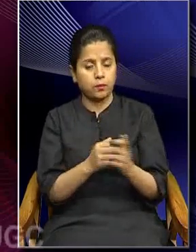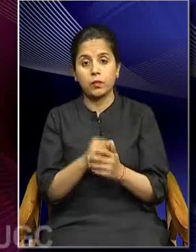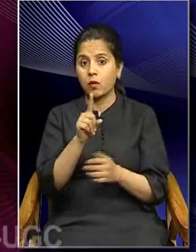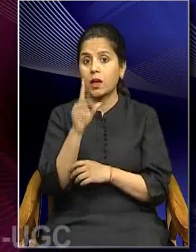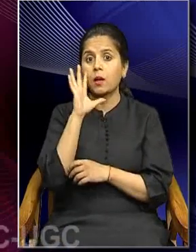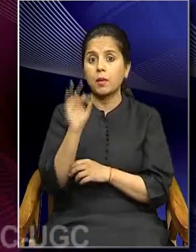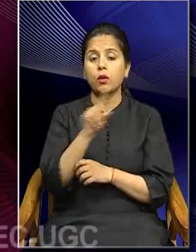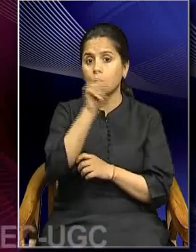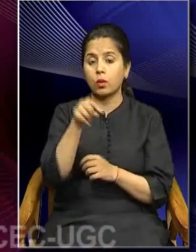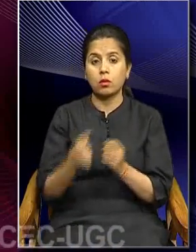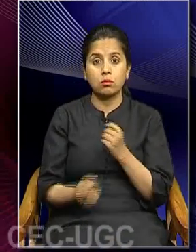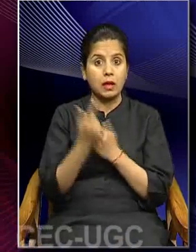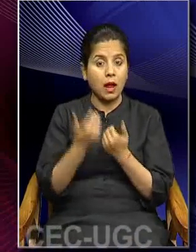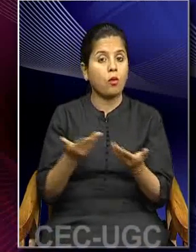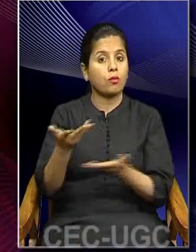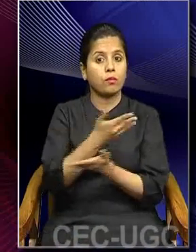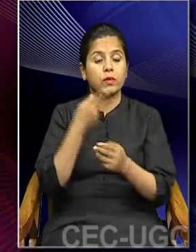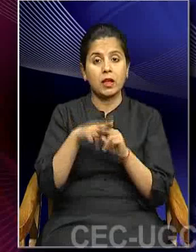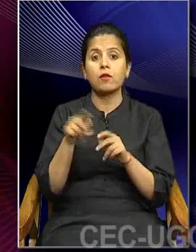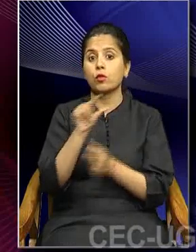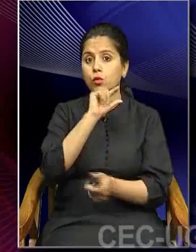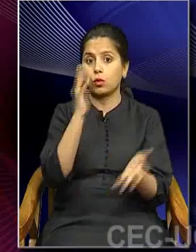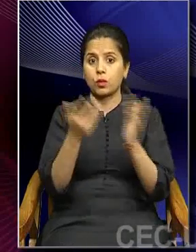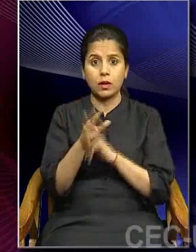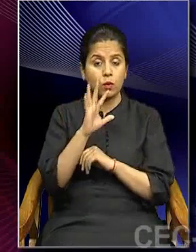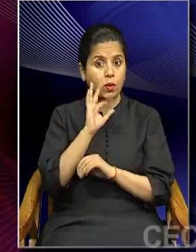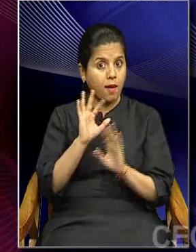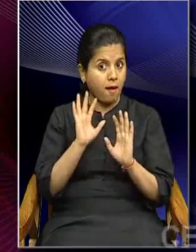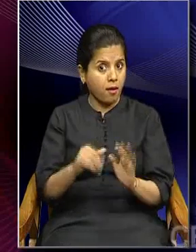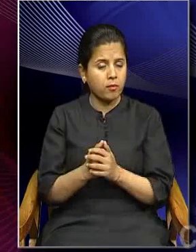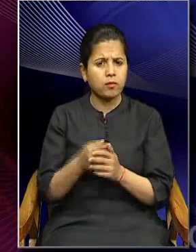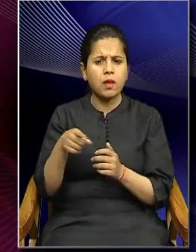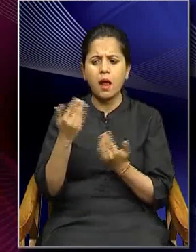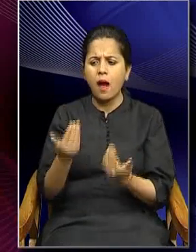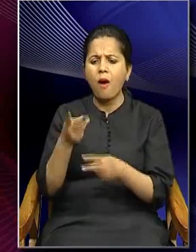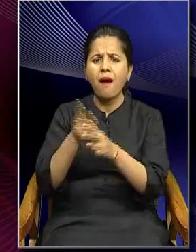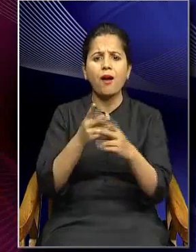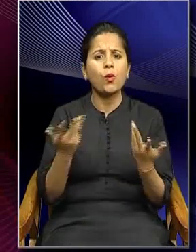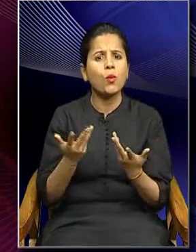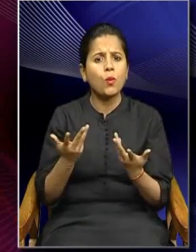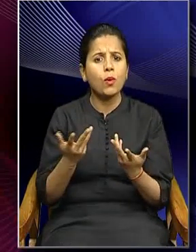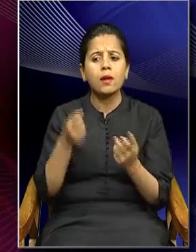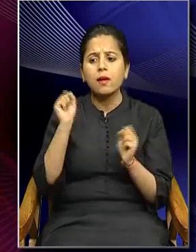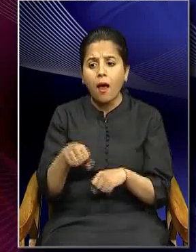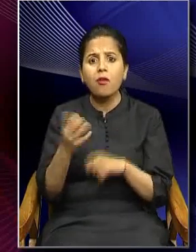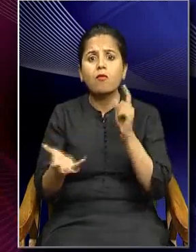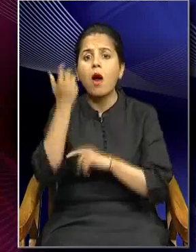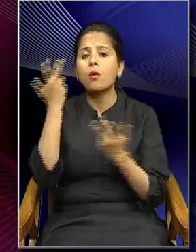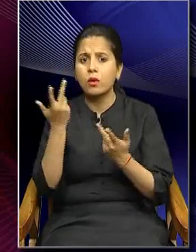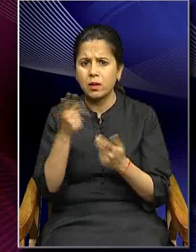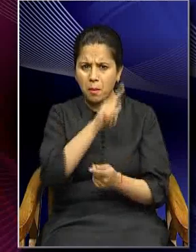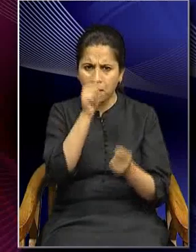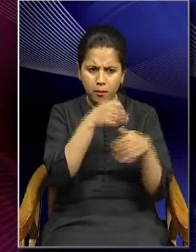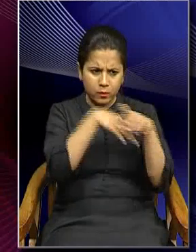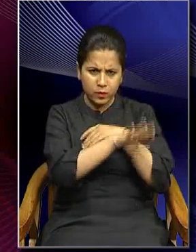important question emerges from this discussion. If universals are real, where do they exist? Do they exist in the particulars, or